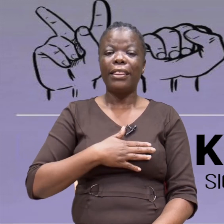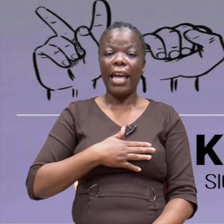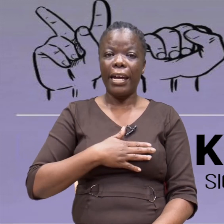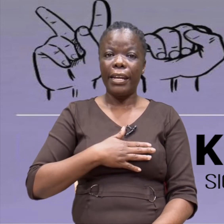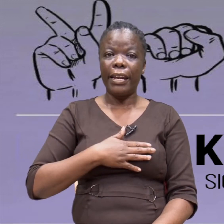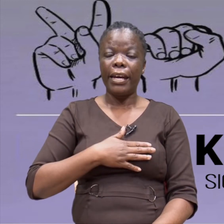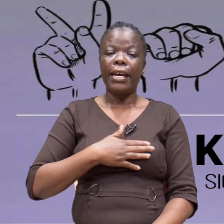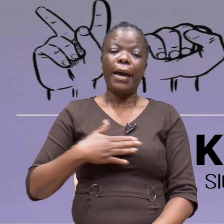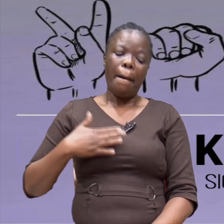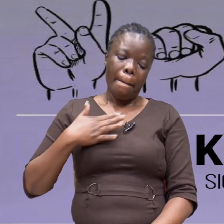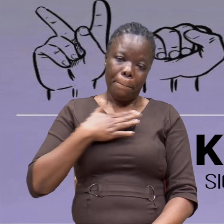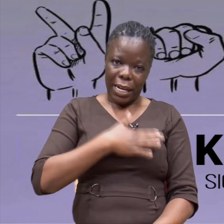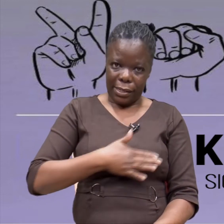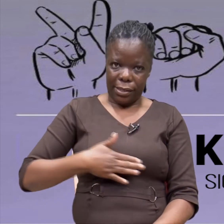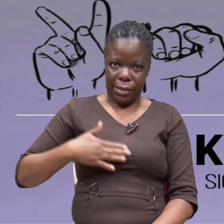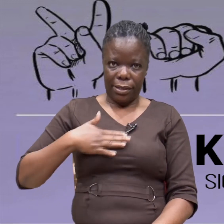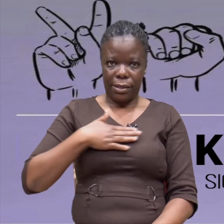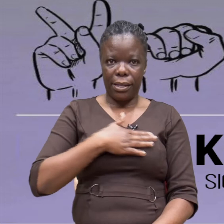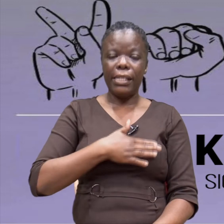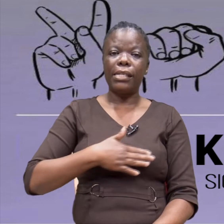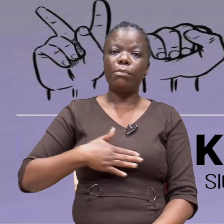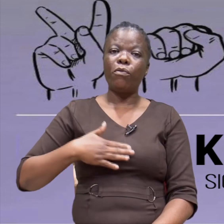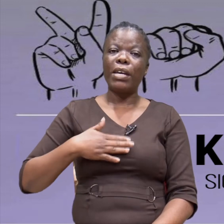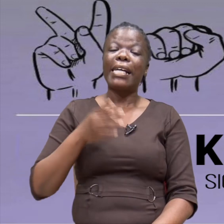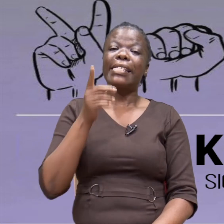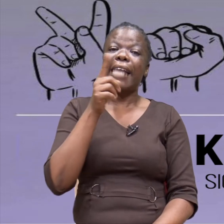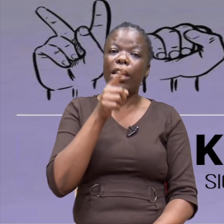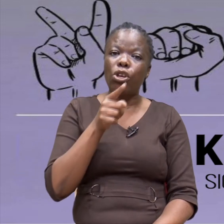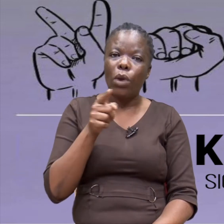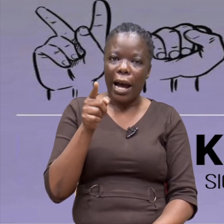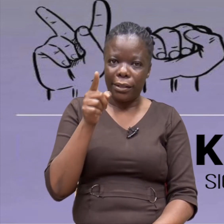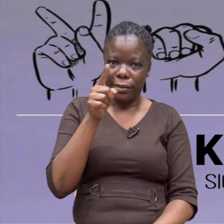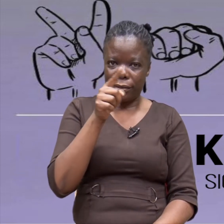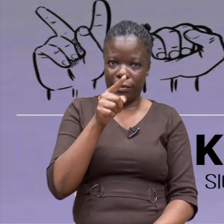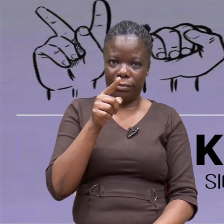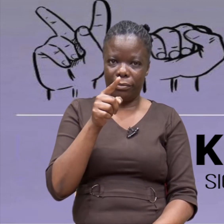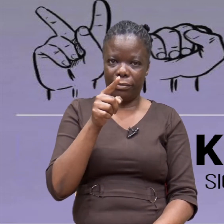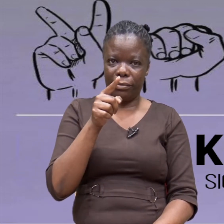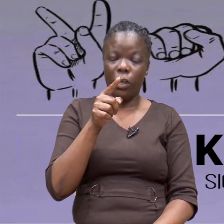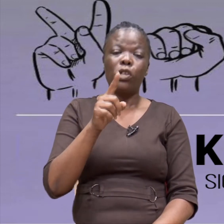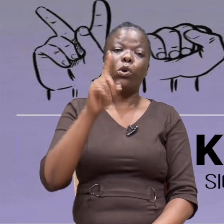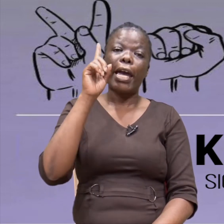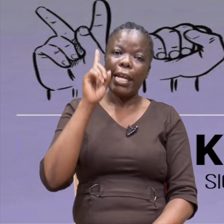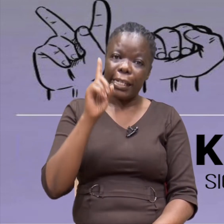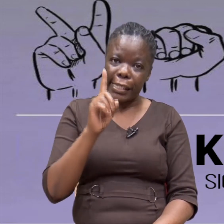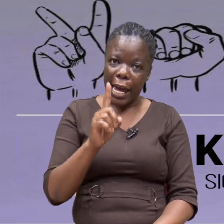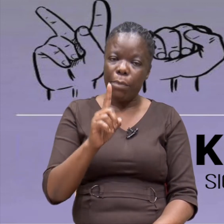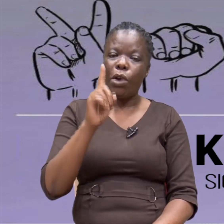Then, please. It is moving circular. So anytime we are